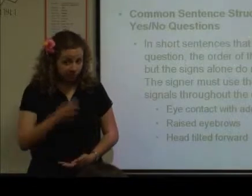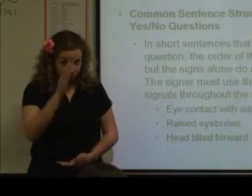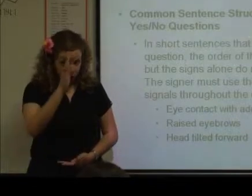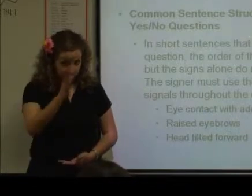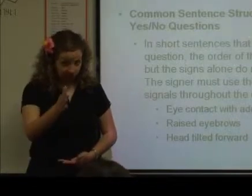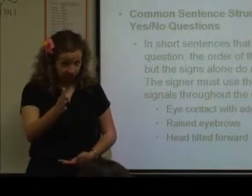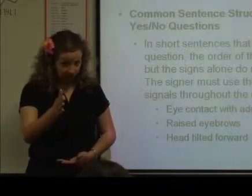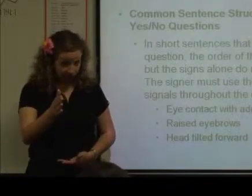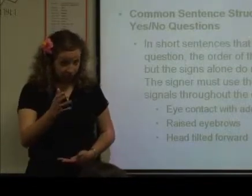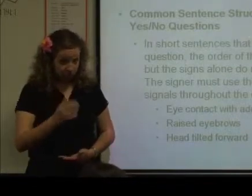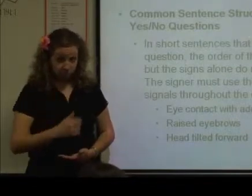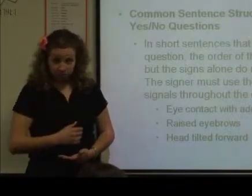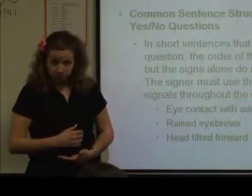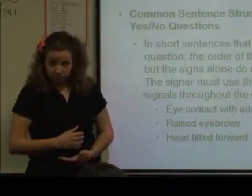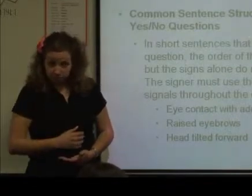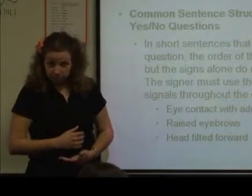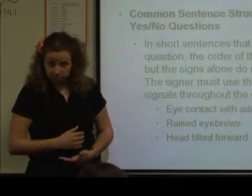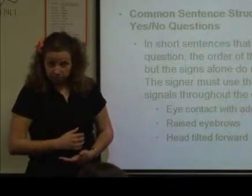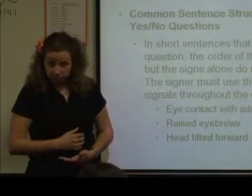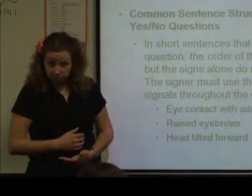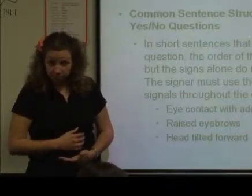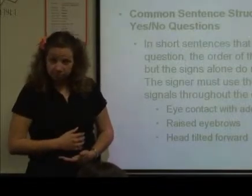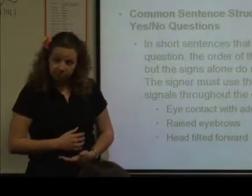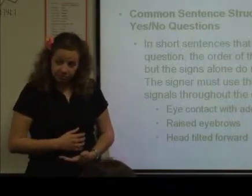And just making eye contact with the person.